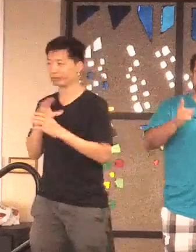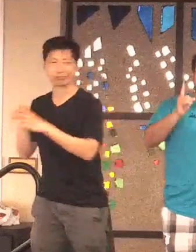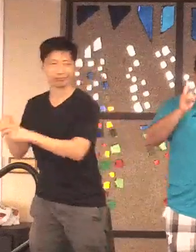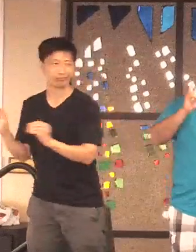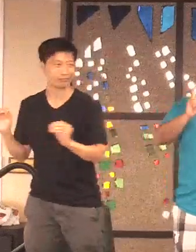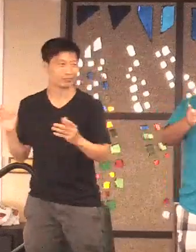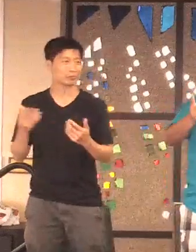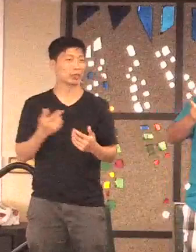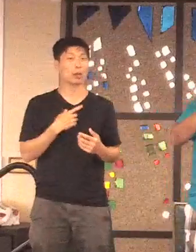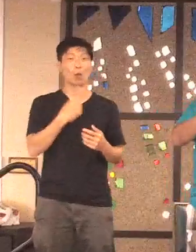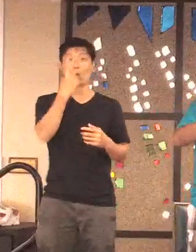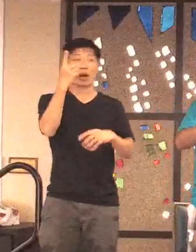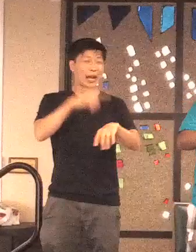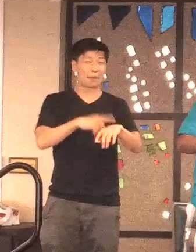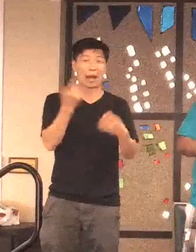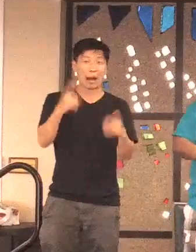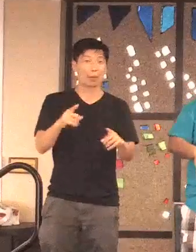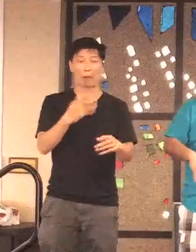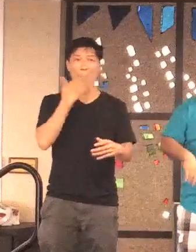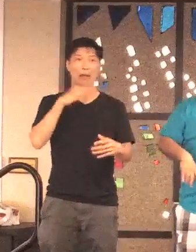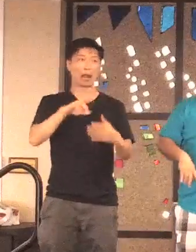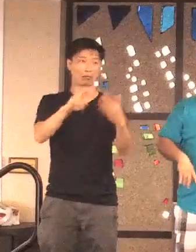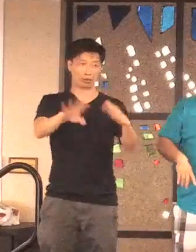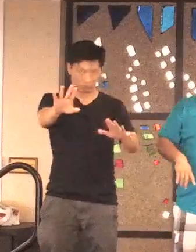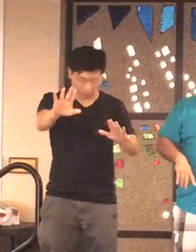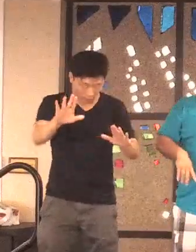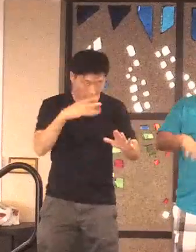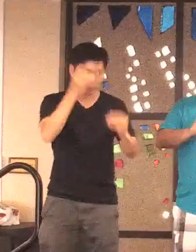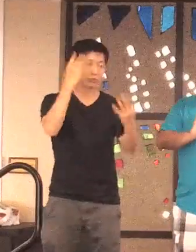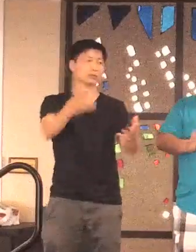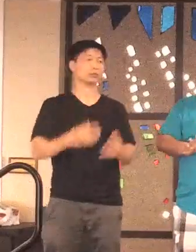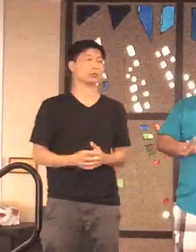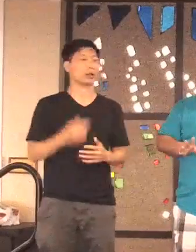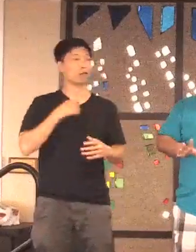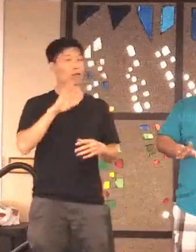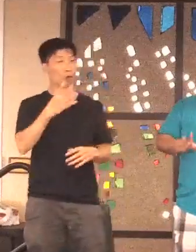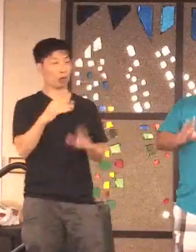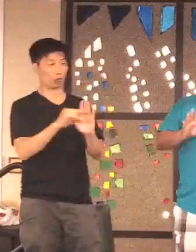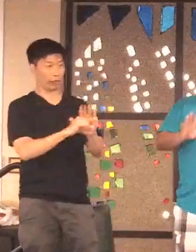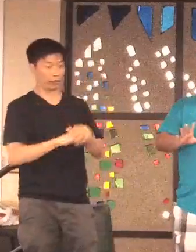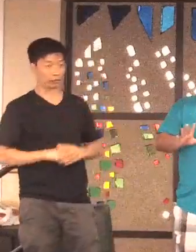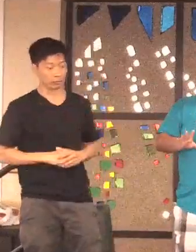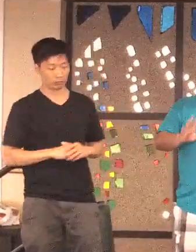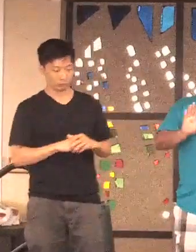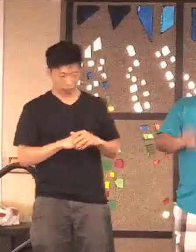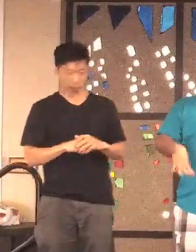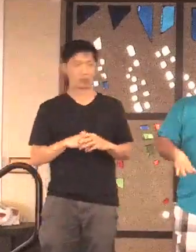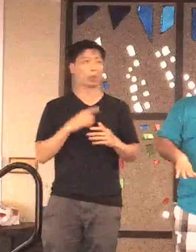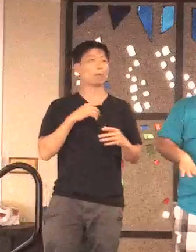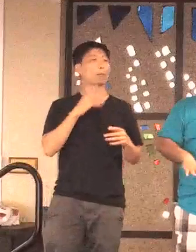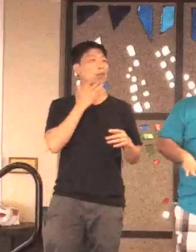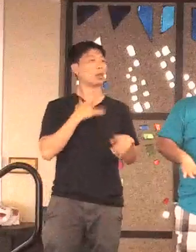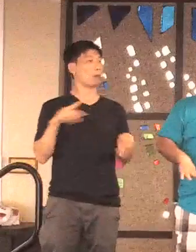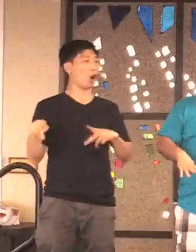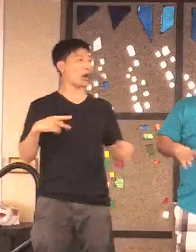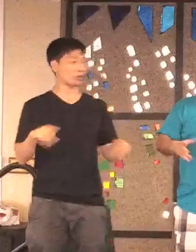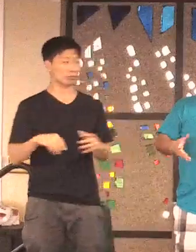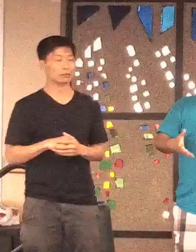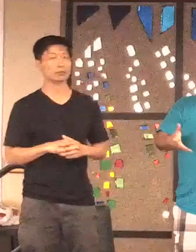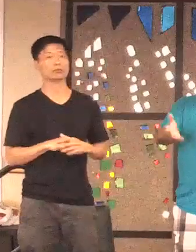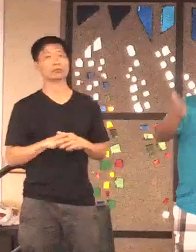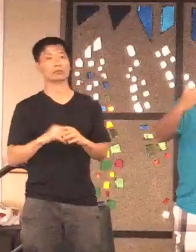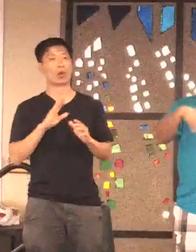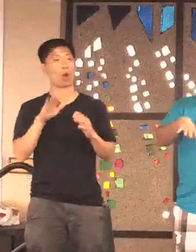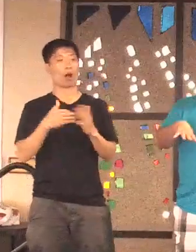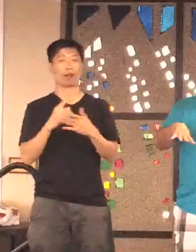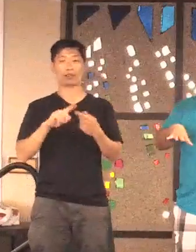happen, which came out to a bad result, was I was in fourth grade and at a birthday party, and